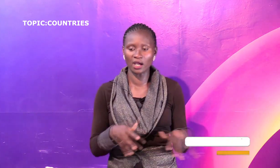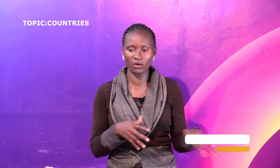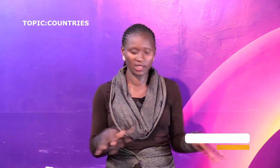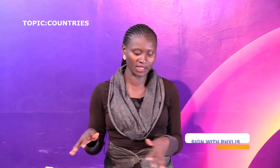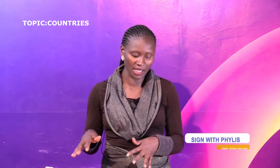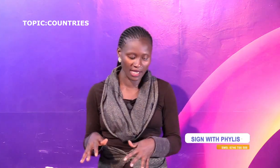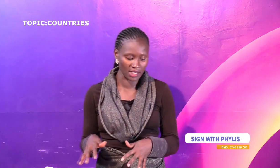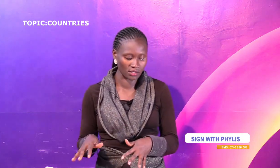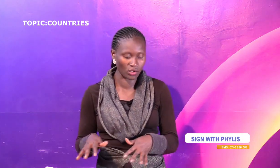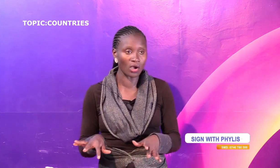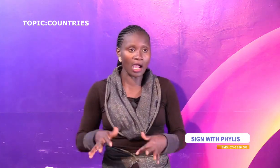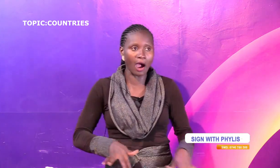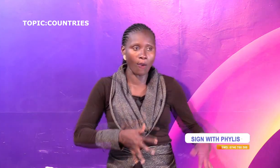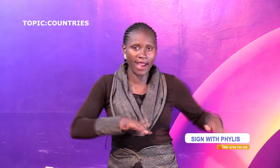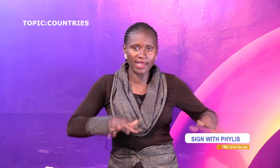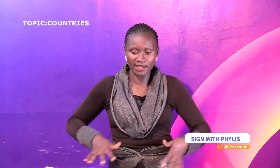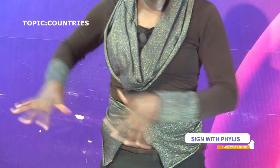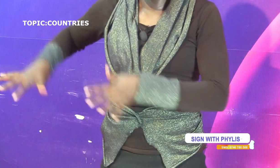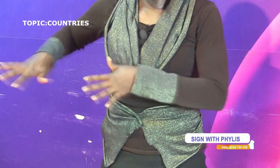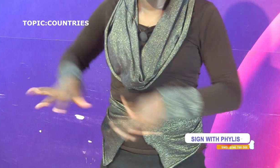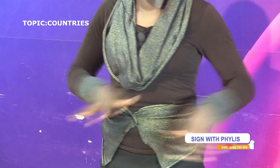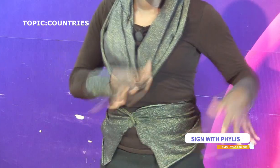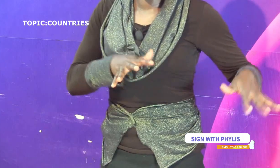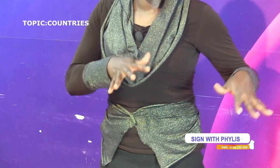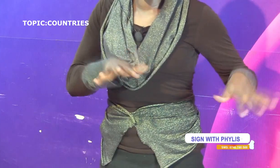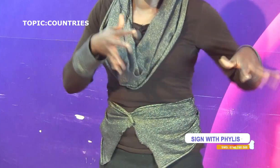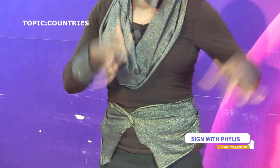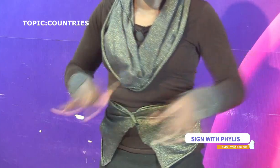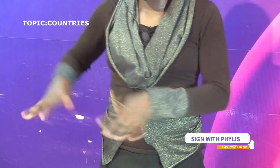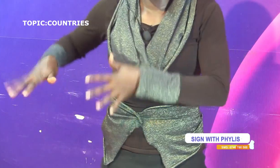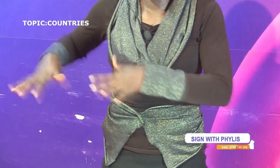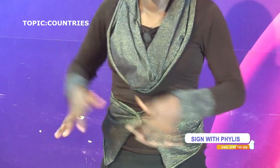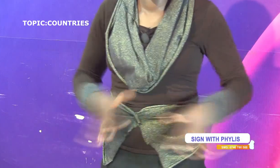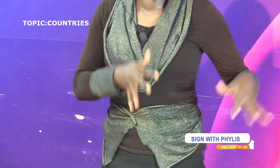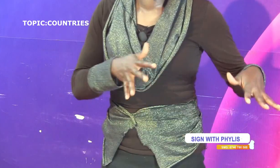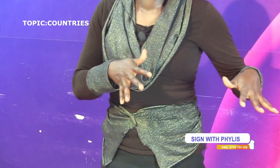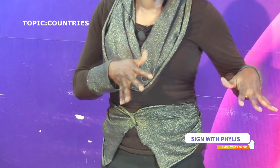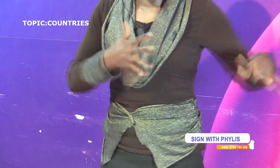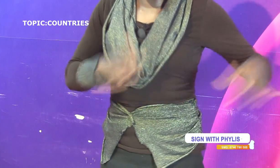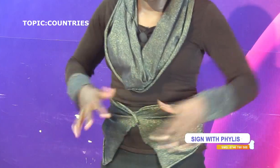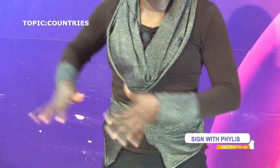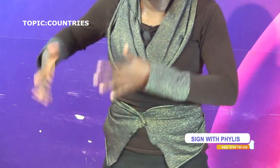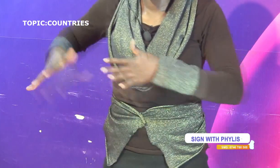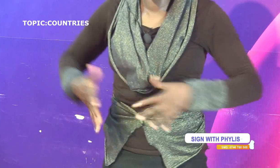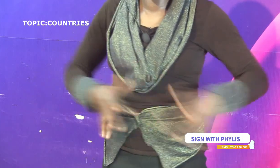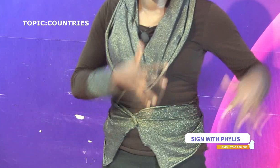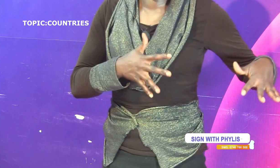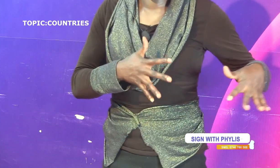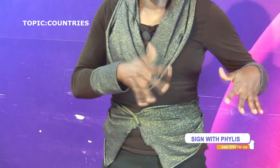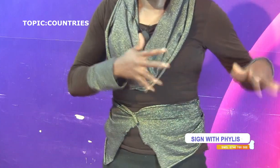an island, so Hawaii, it is swampy. Hawaii, Hawaii, like